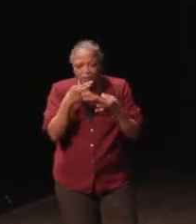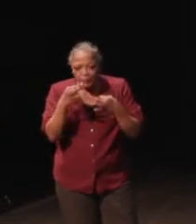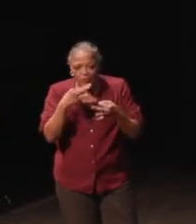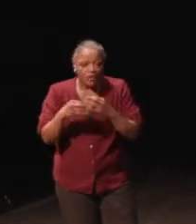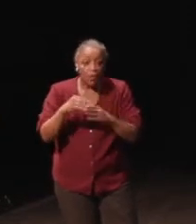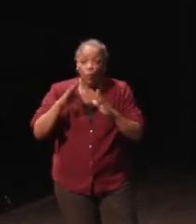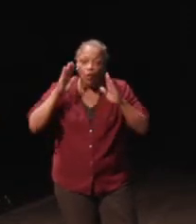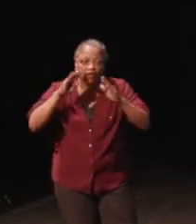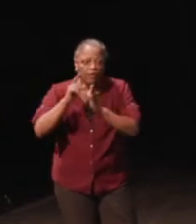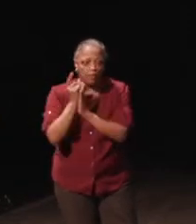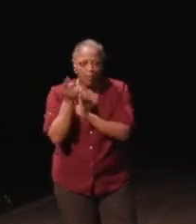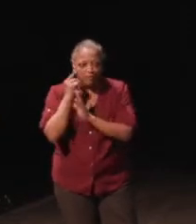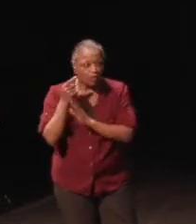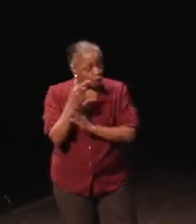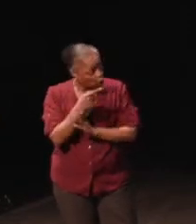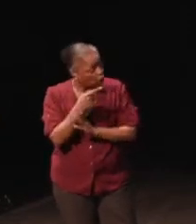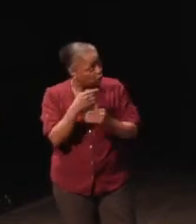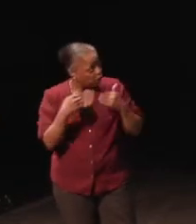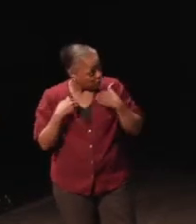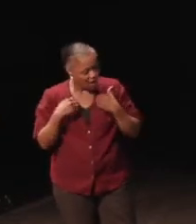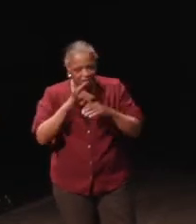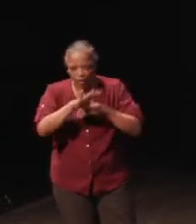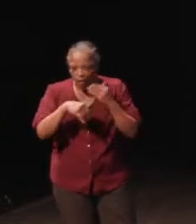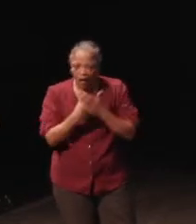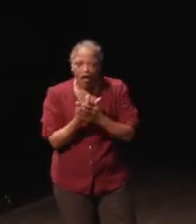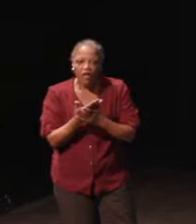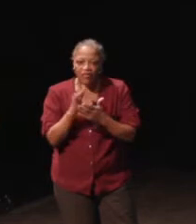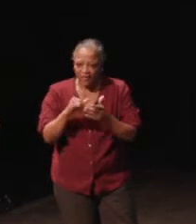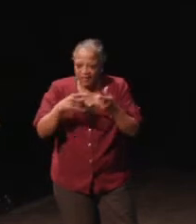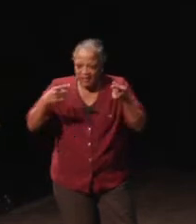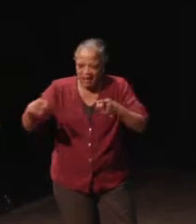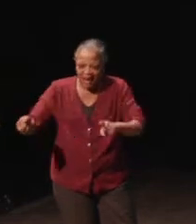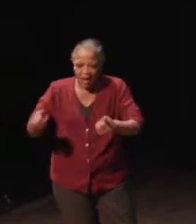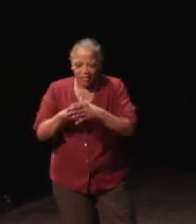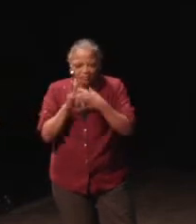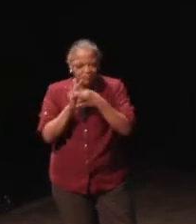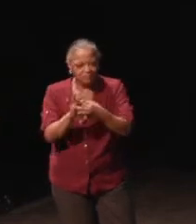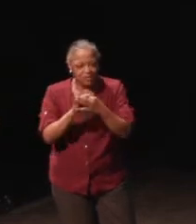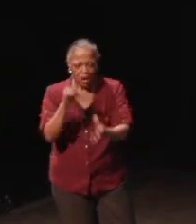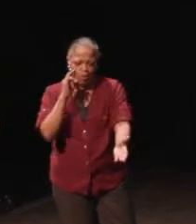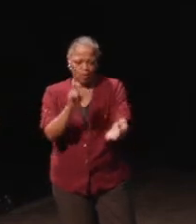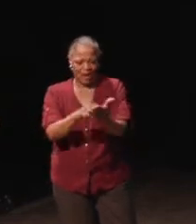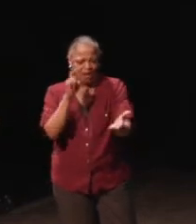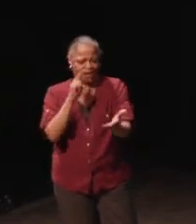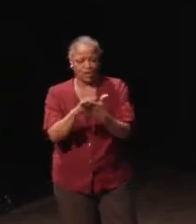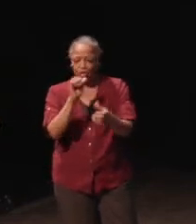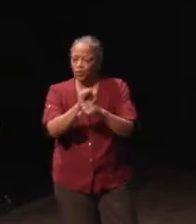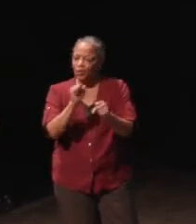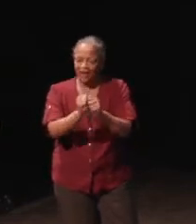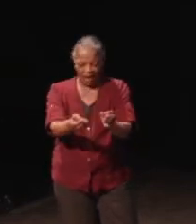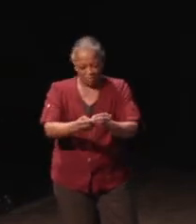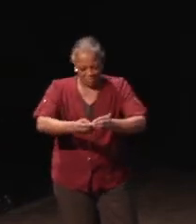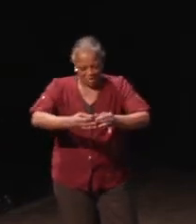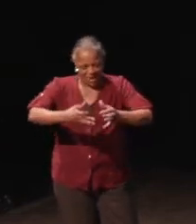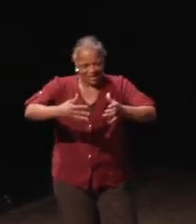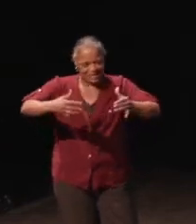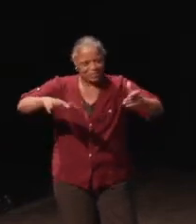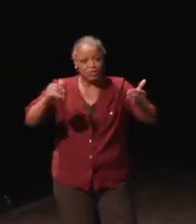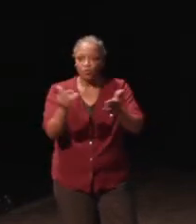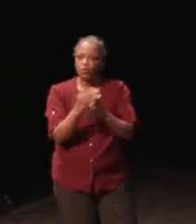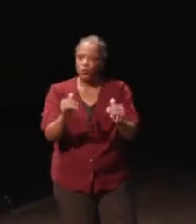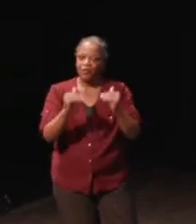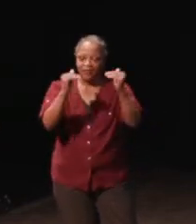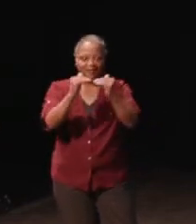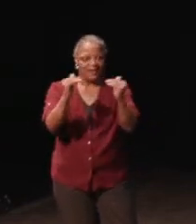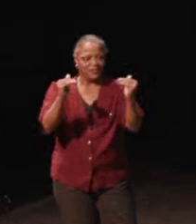real wonderful moment for her to have all of that kind of be there and be recognized and blossom into this new